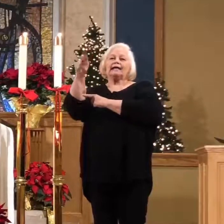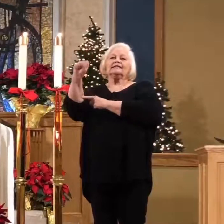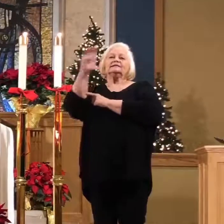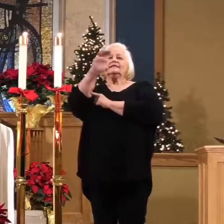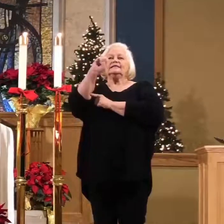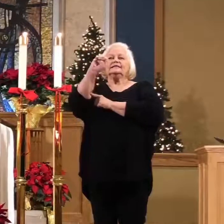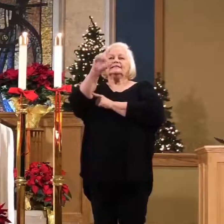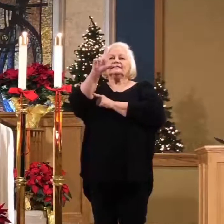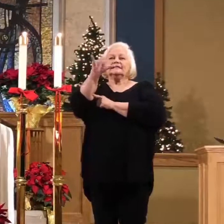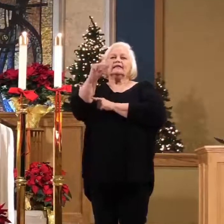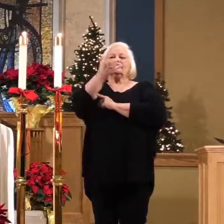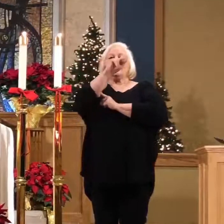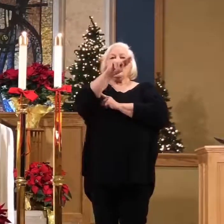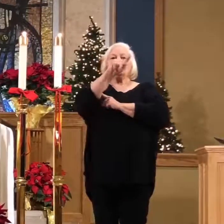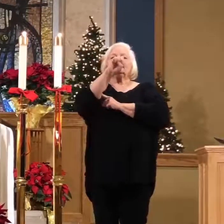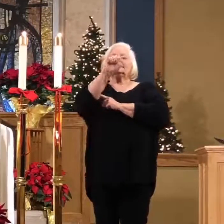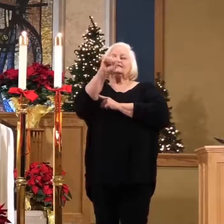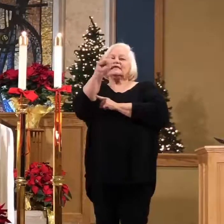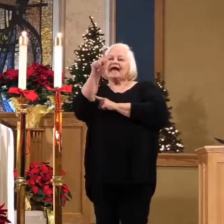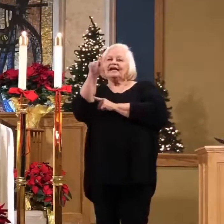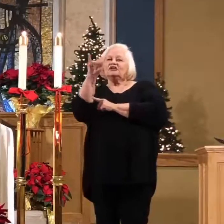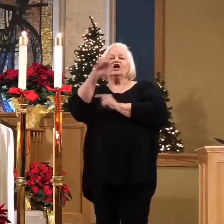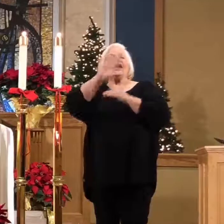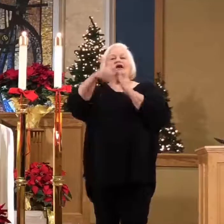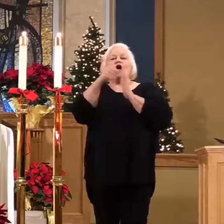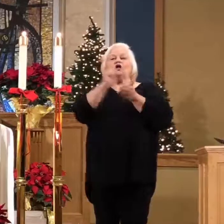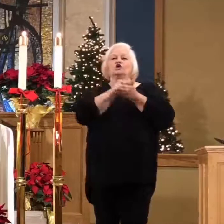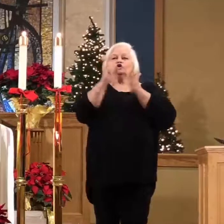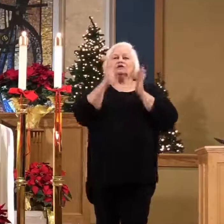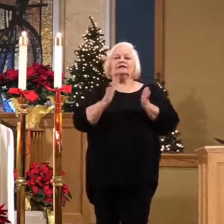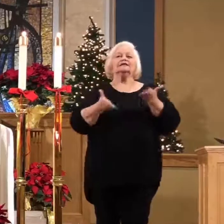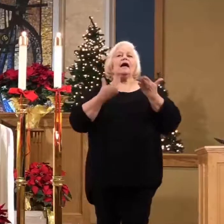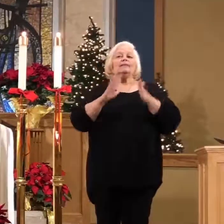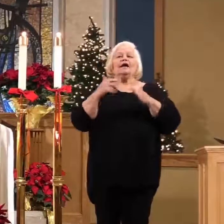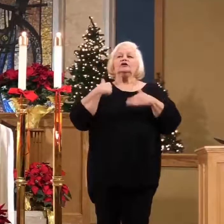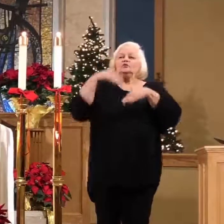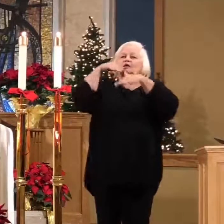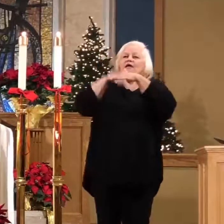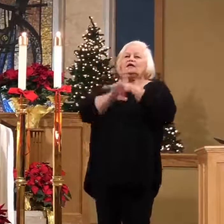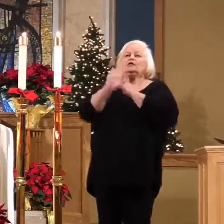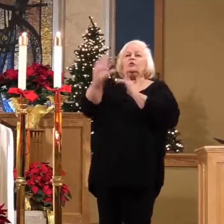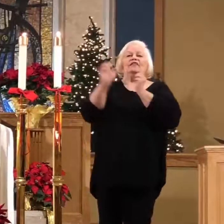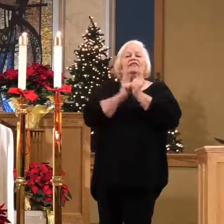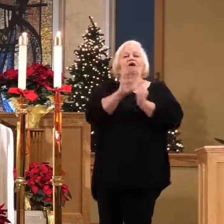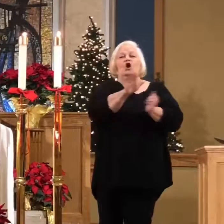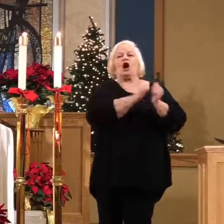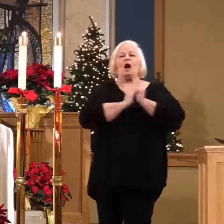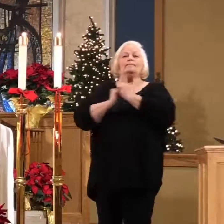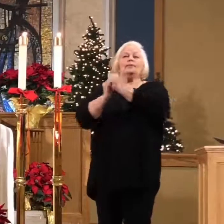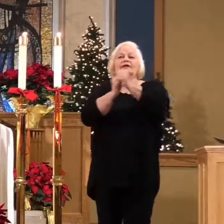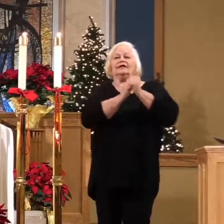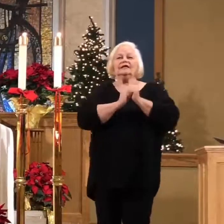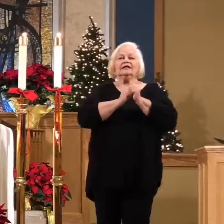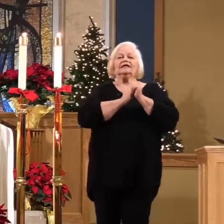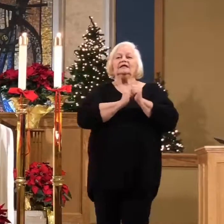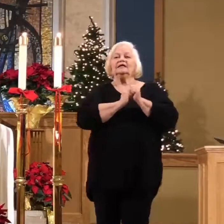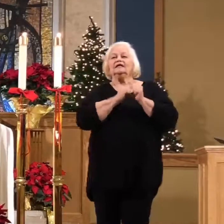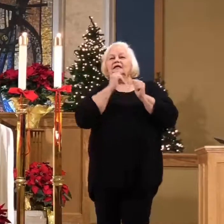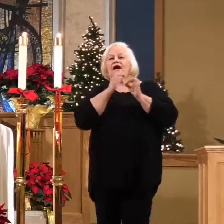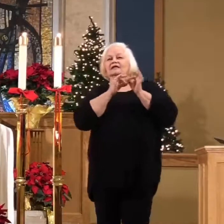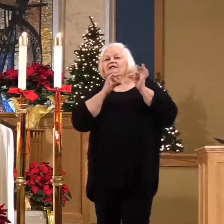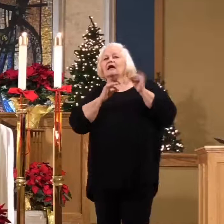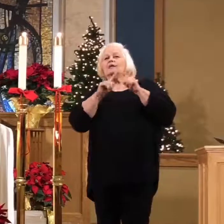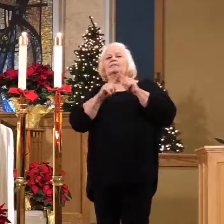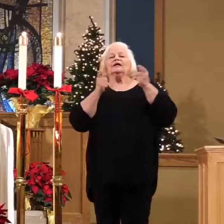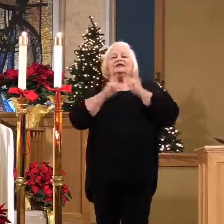Cecilia, Anastasia, and all your saints. Admit us, we beseech you, into their company, not weighing our merits, but